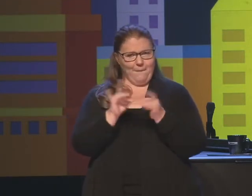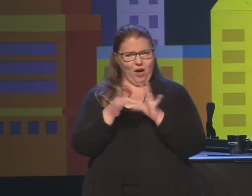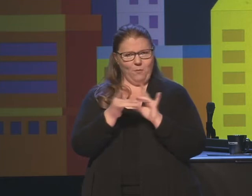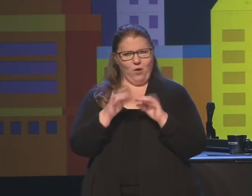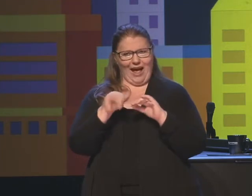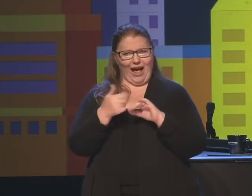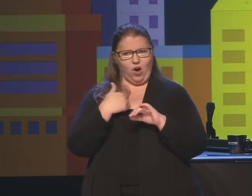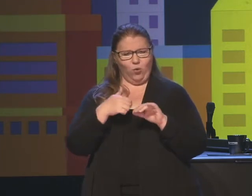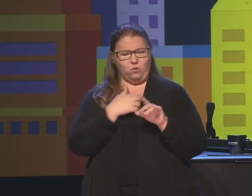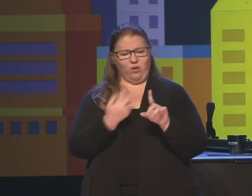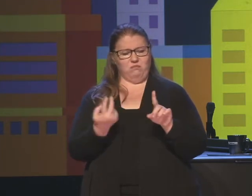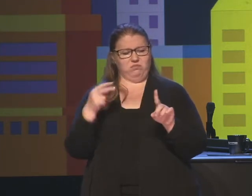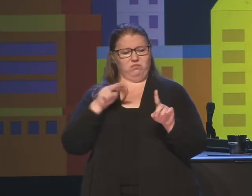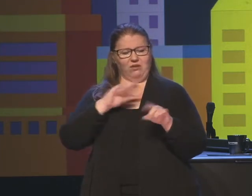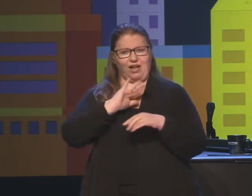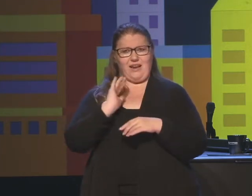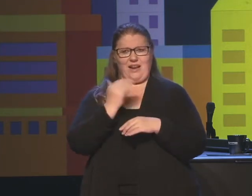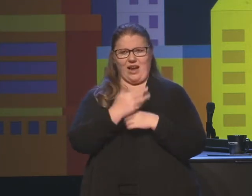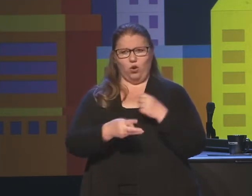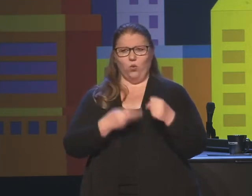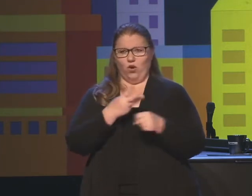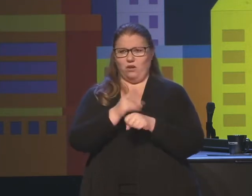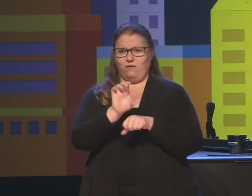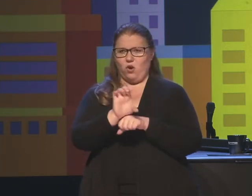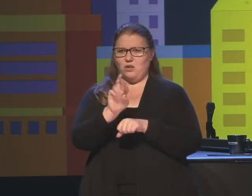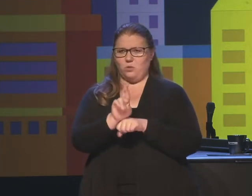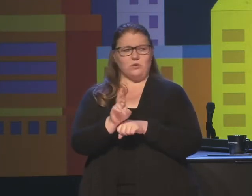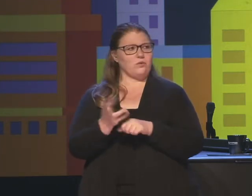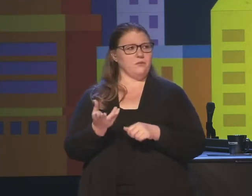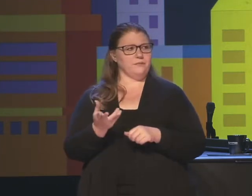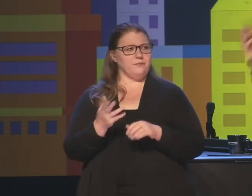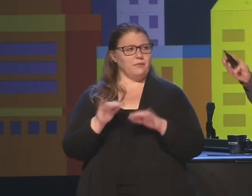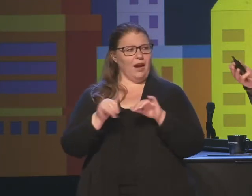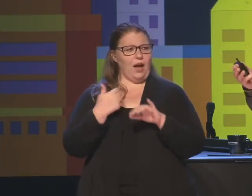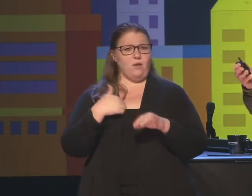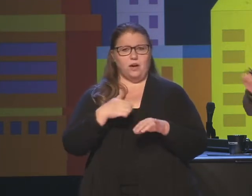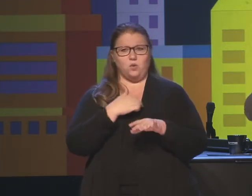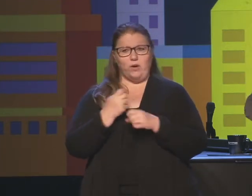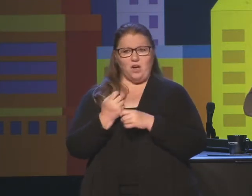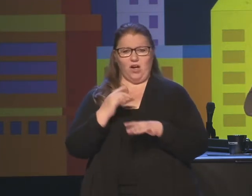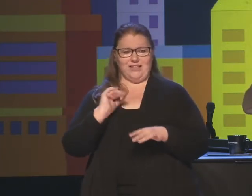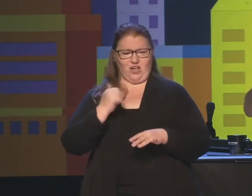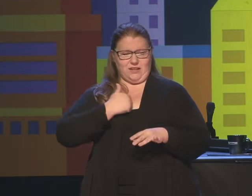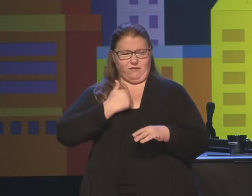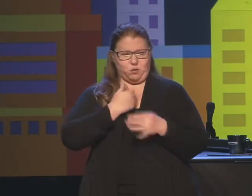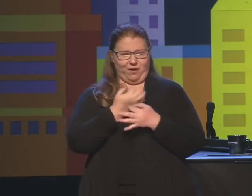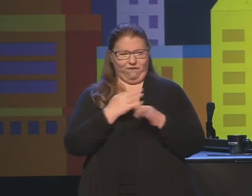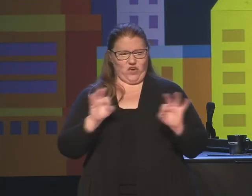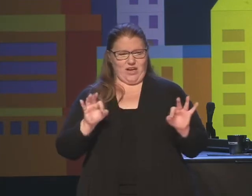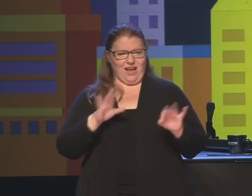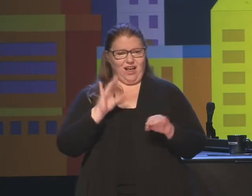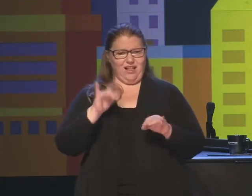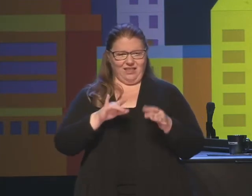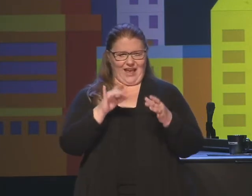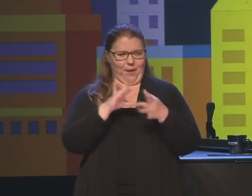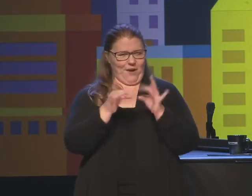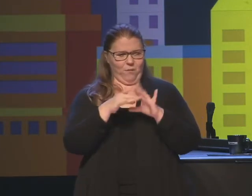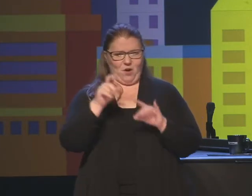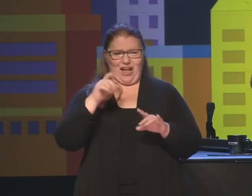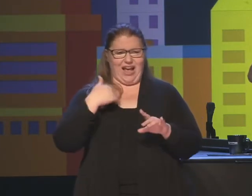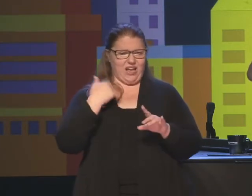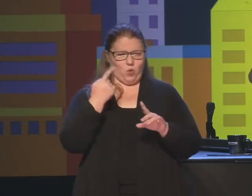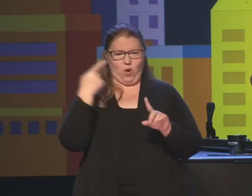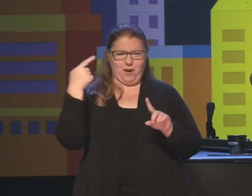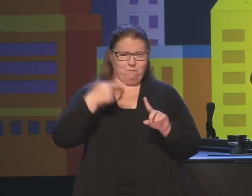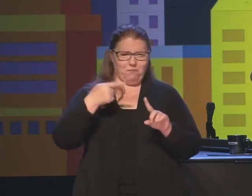look at it in our world of crossroads? Right? How can we free ourselves from this idea that the parable has to have one meaning for all of time,